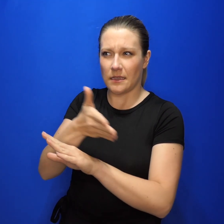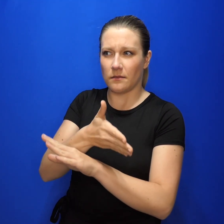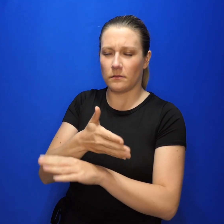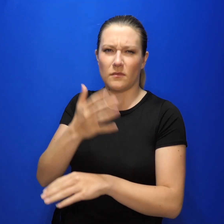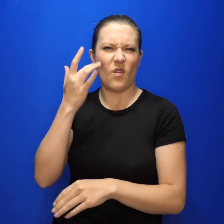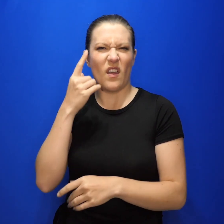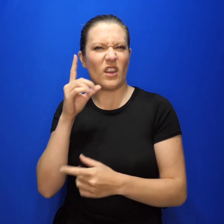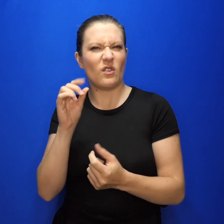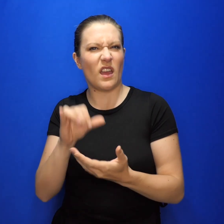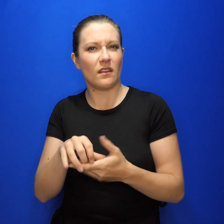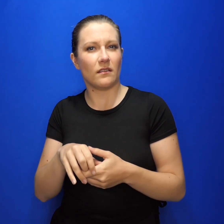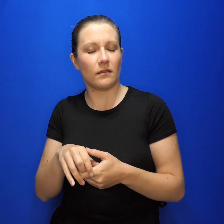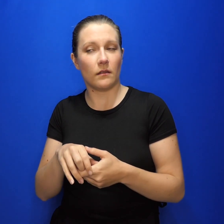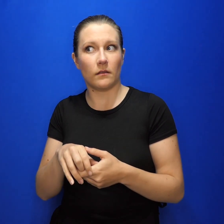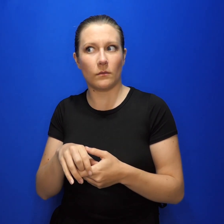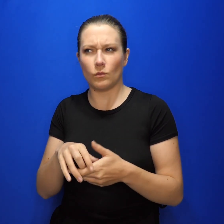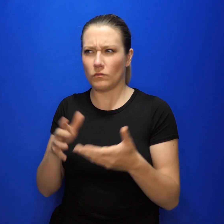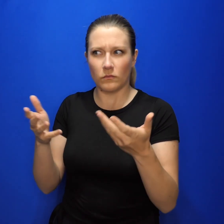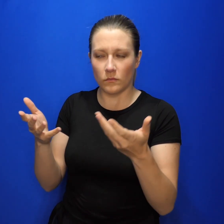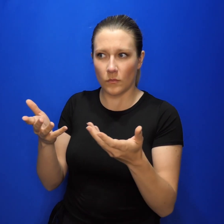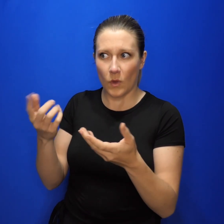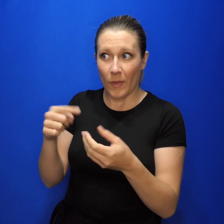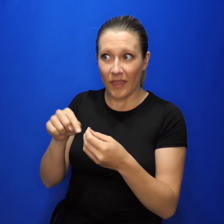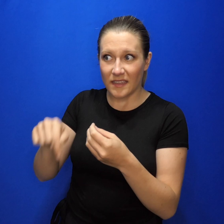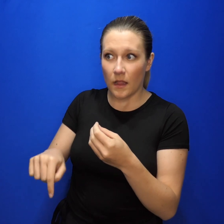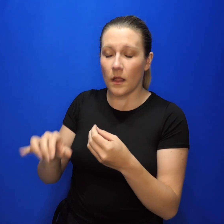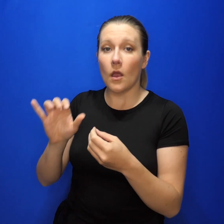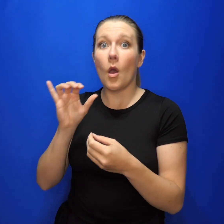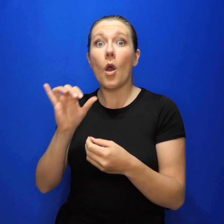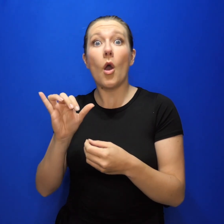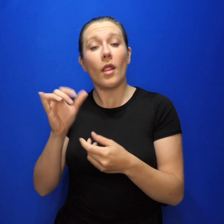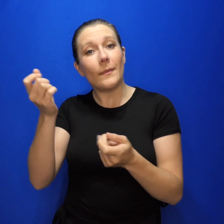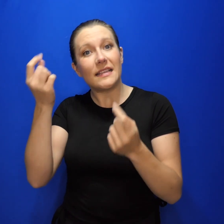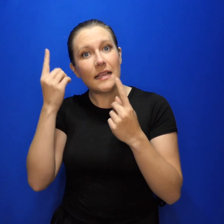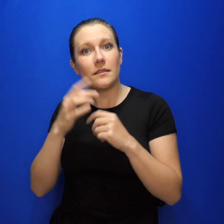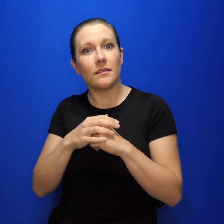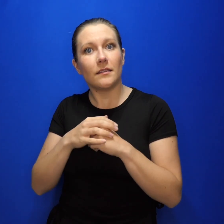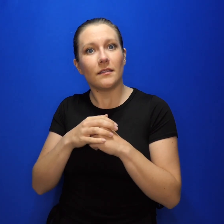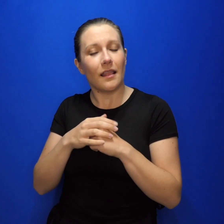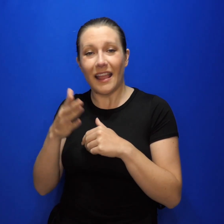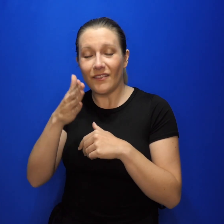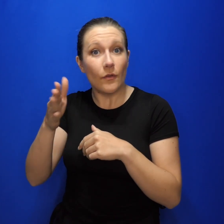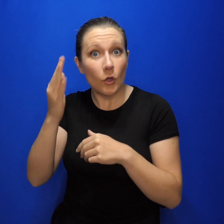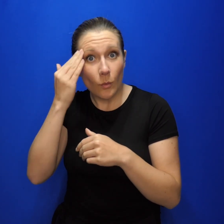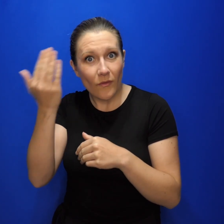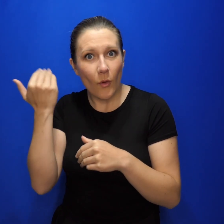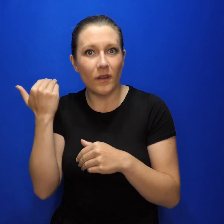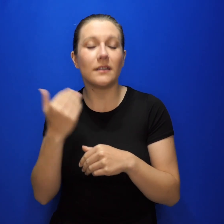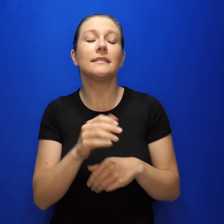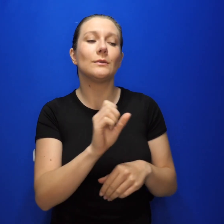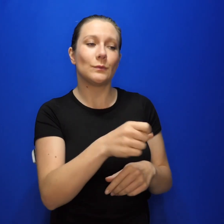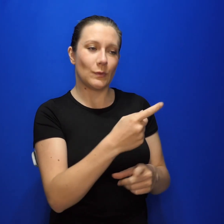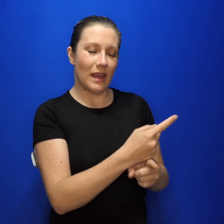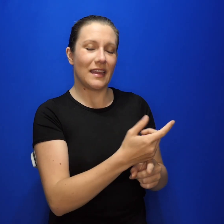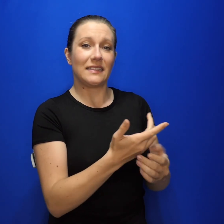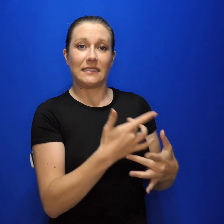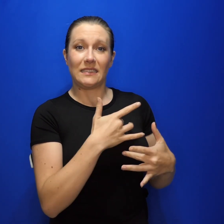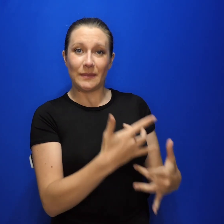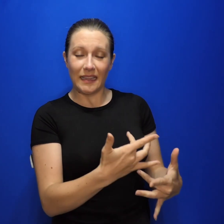would I do that? Right. Well, what about this? And they're like, oh, that makes sense. Well, and usually I think